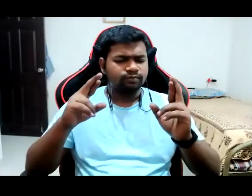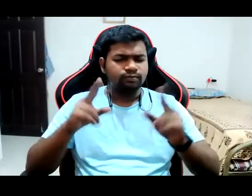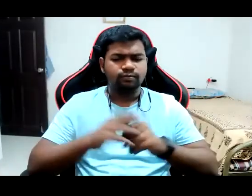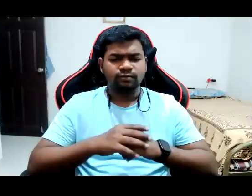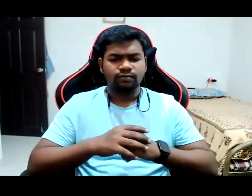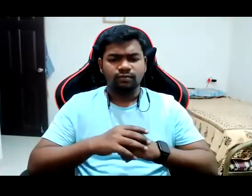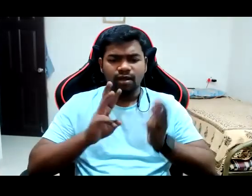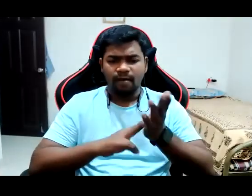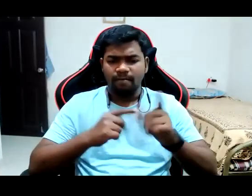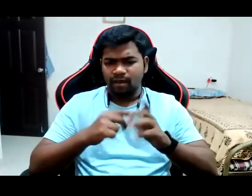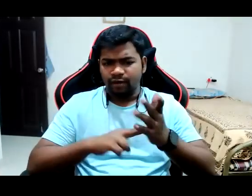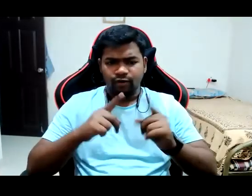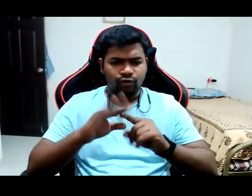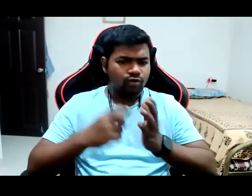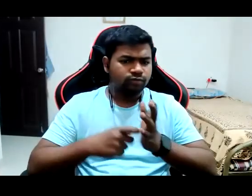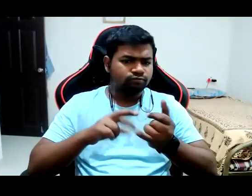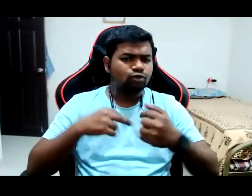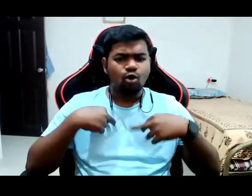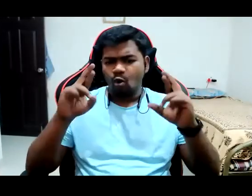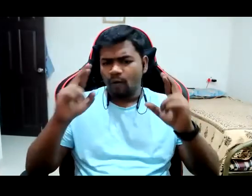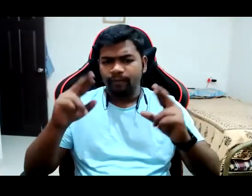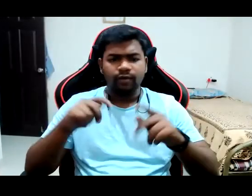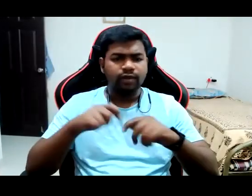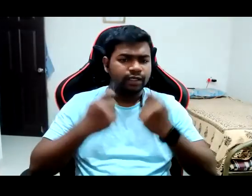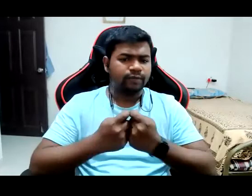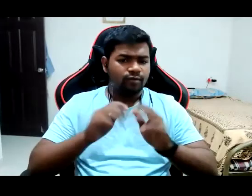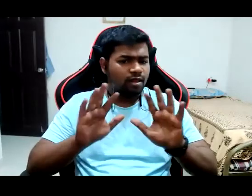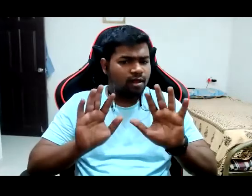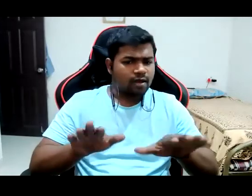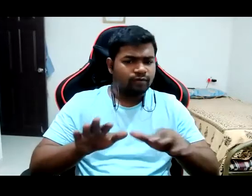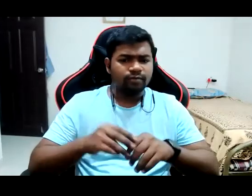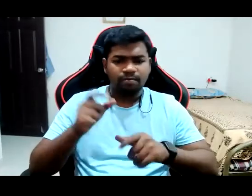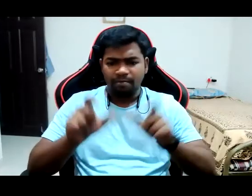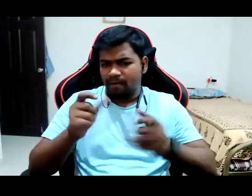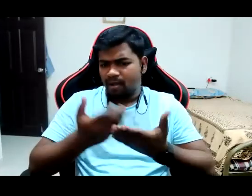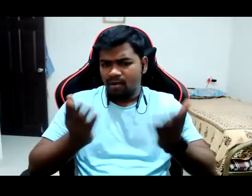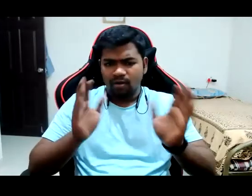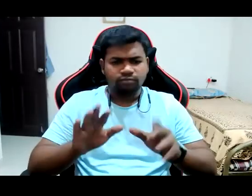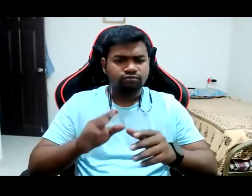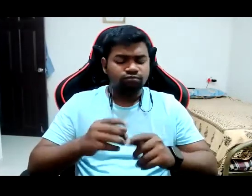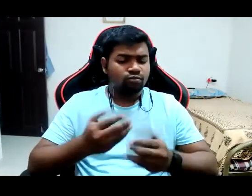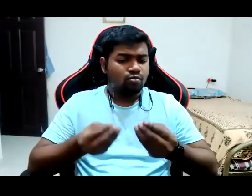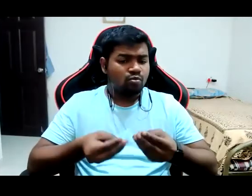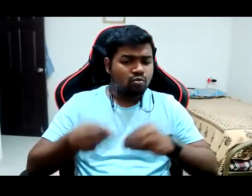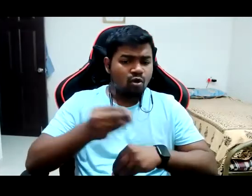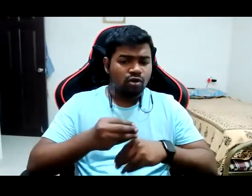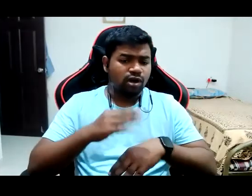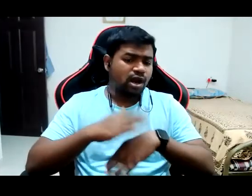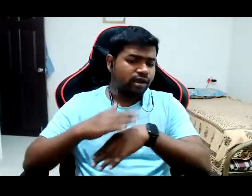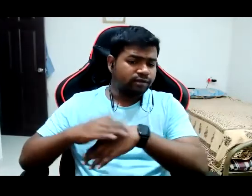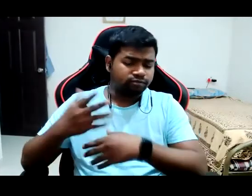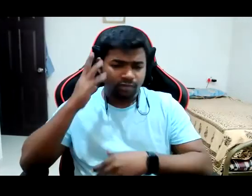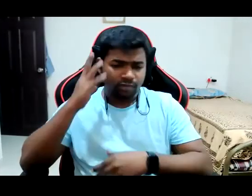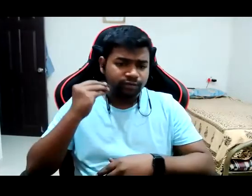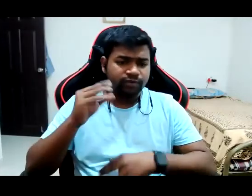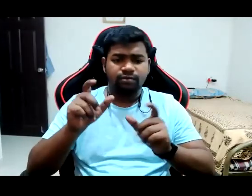So again, the hope is that your team itself would have people who have, let's say, more experience, who will be able to kind of like provide